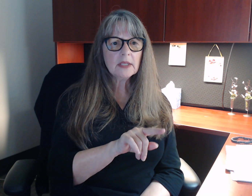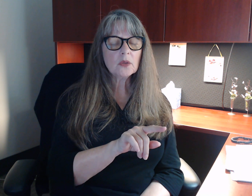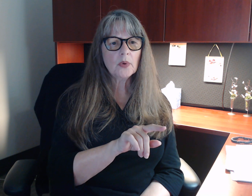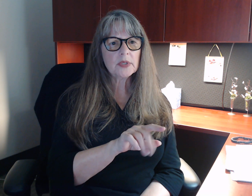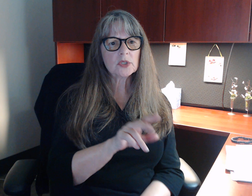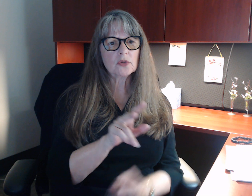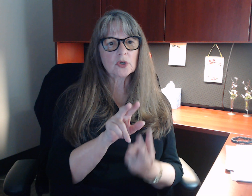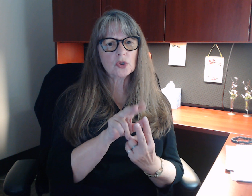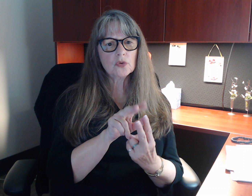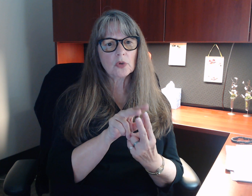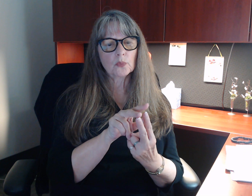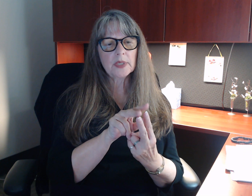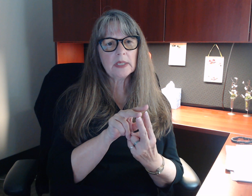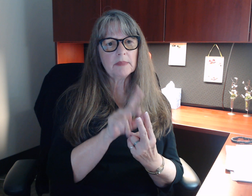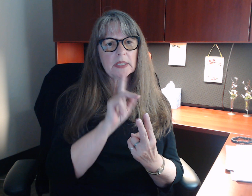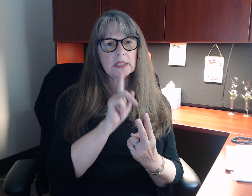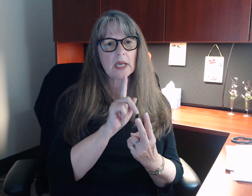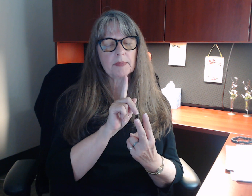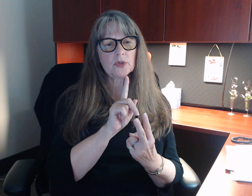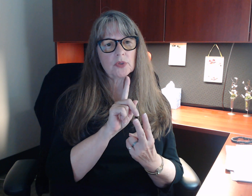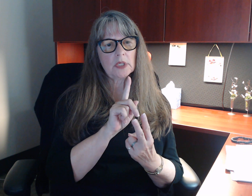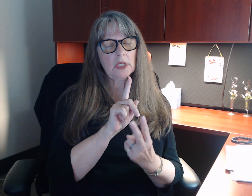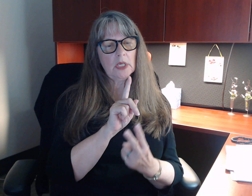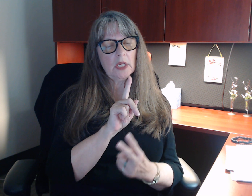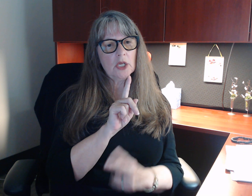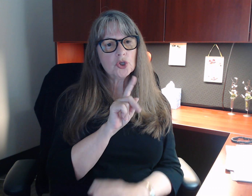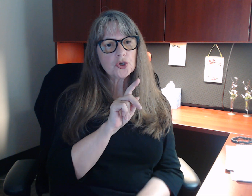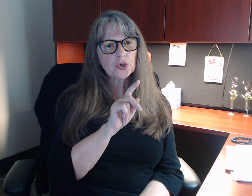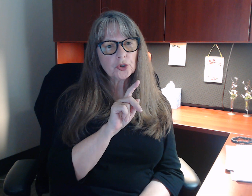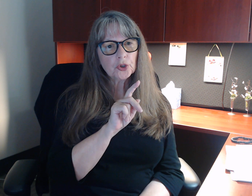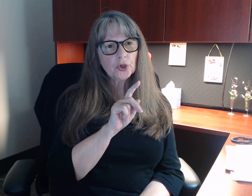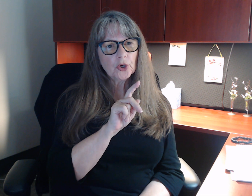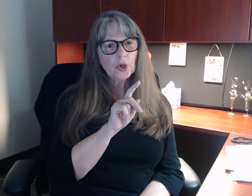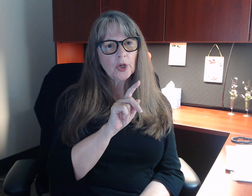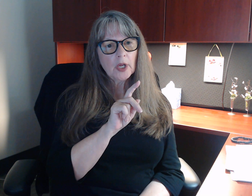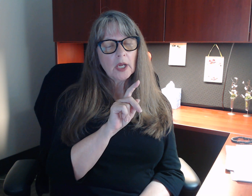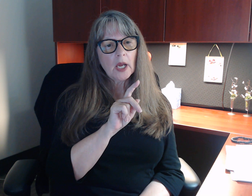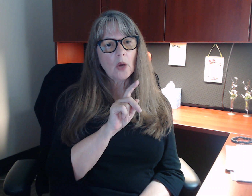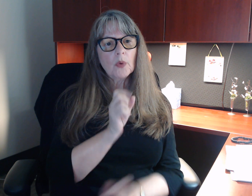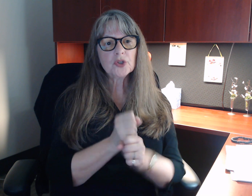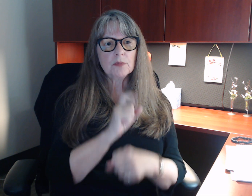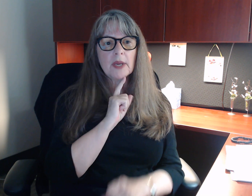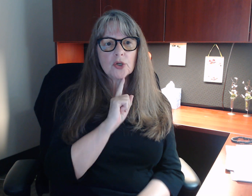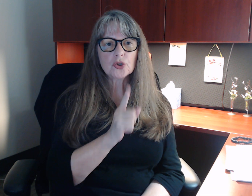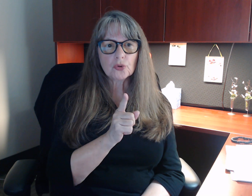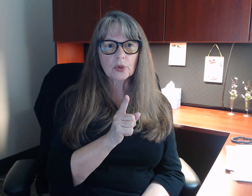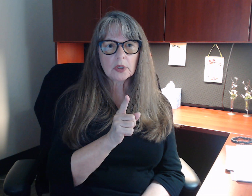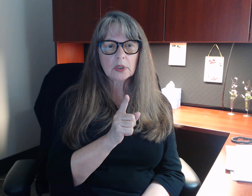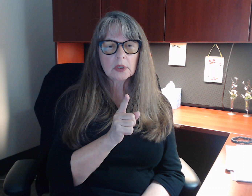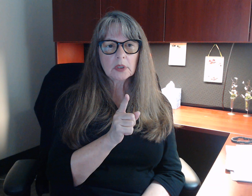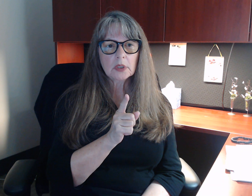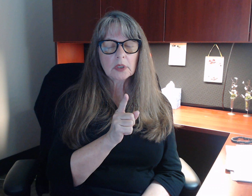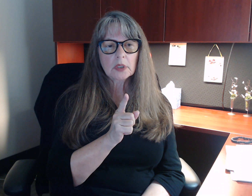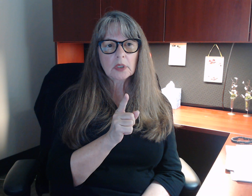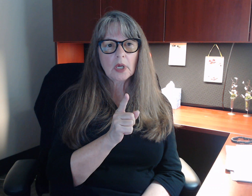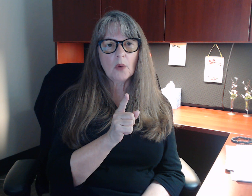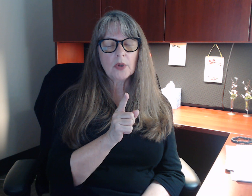the one that's the two that are really mixed up is the insure. I want to make sure. I want